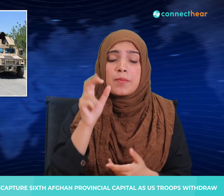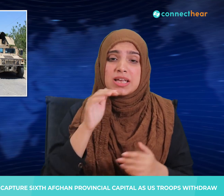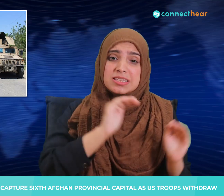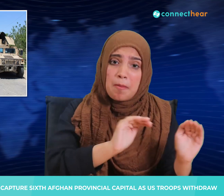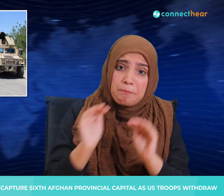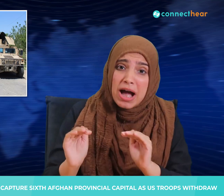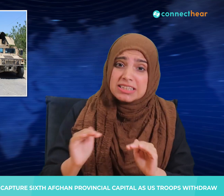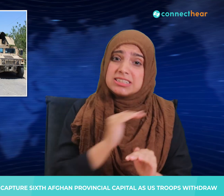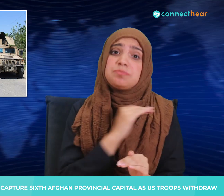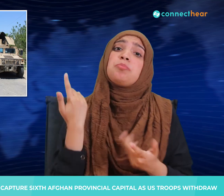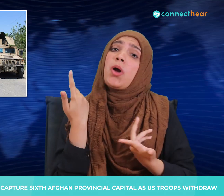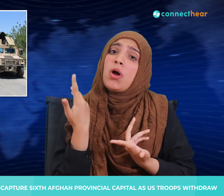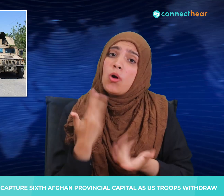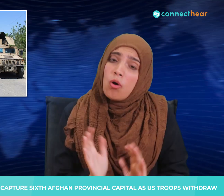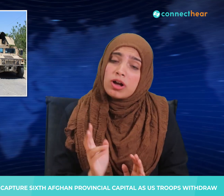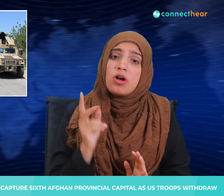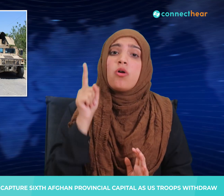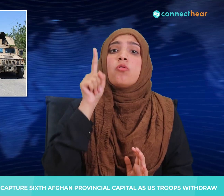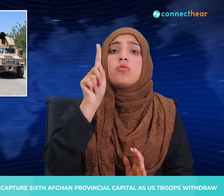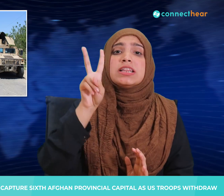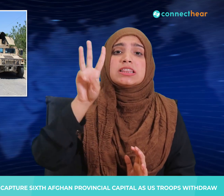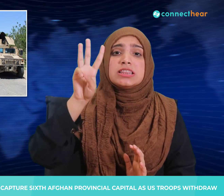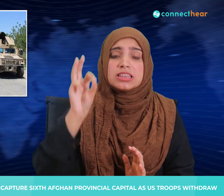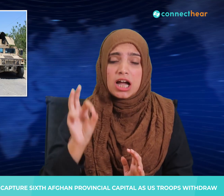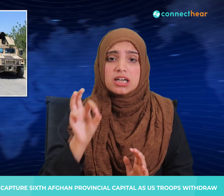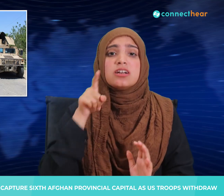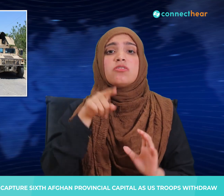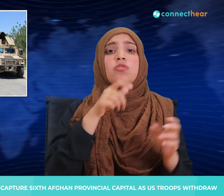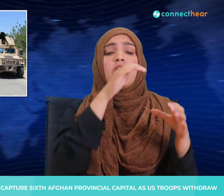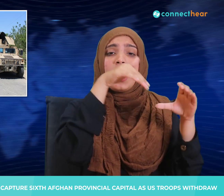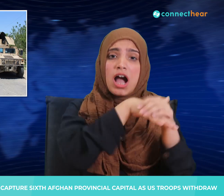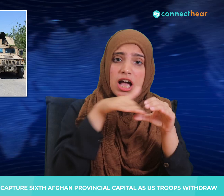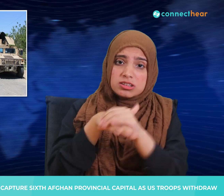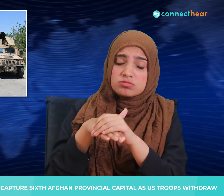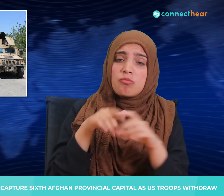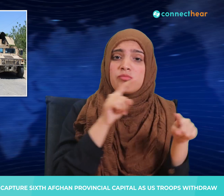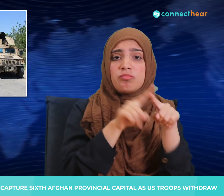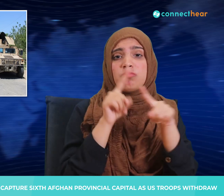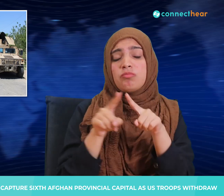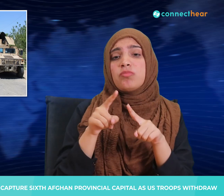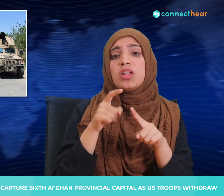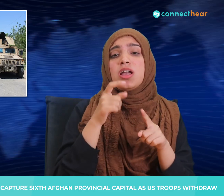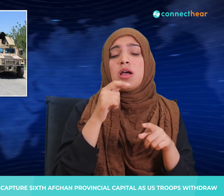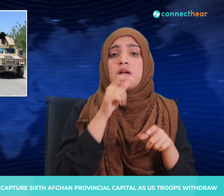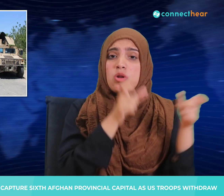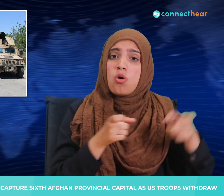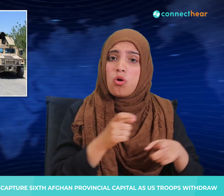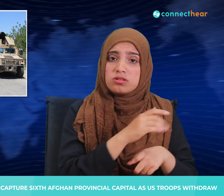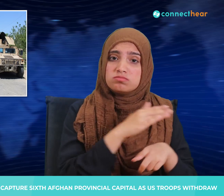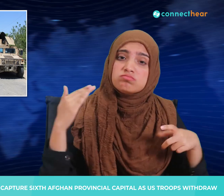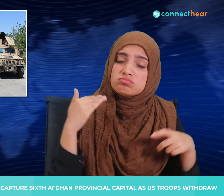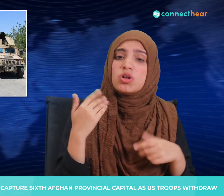killed and 130 children had been injured in southern Kandahar province in the last 72